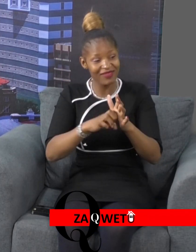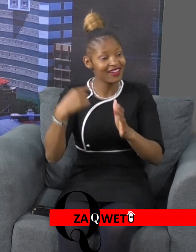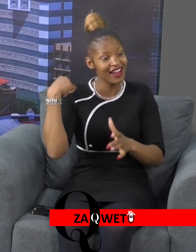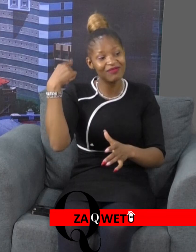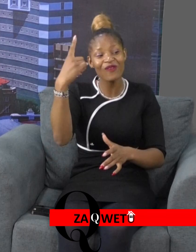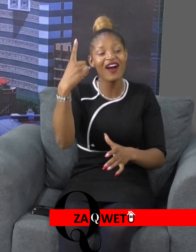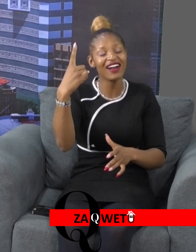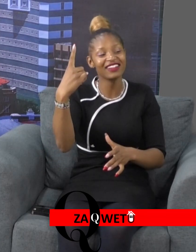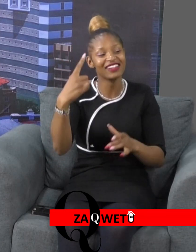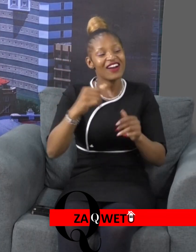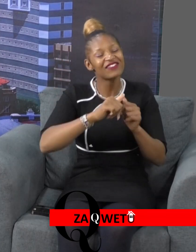People from Nakuru,